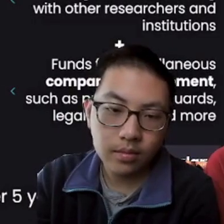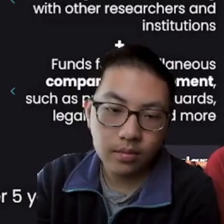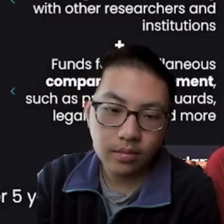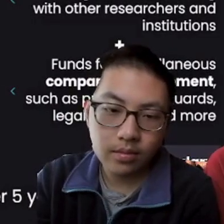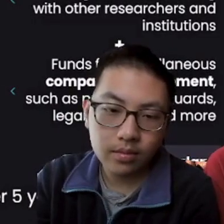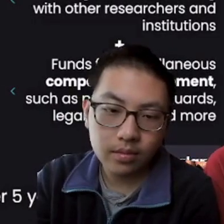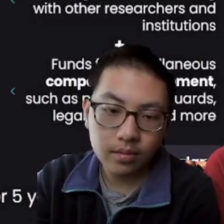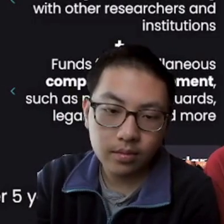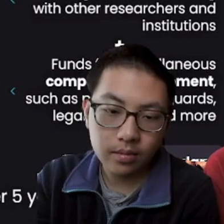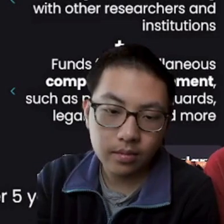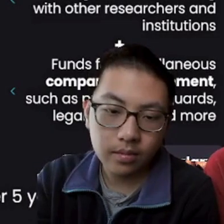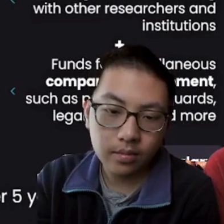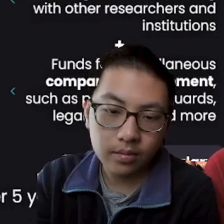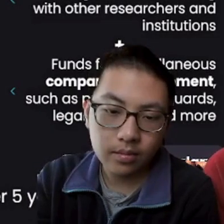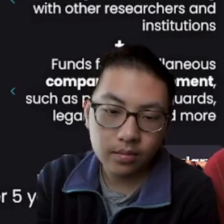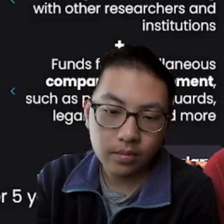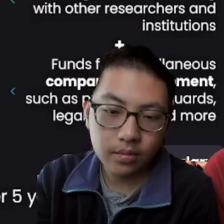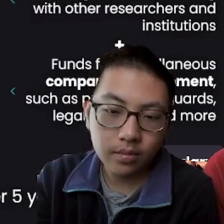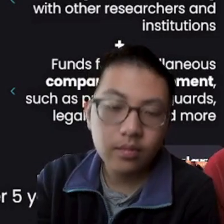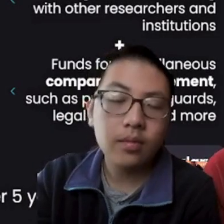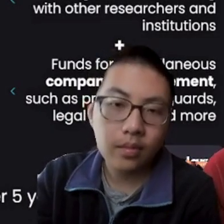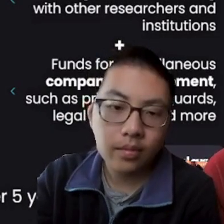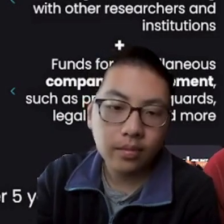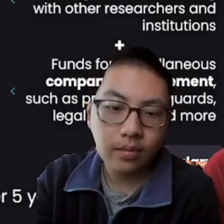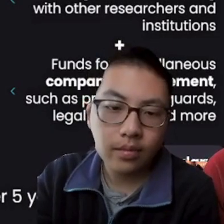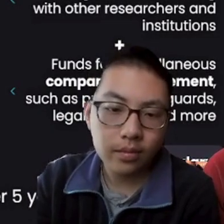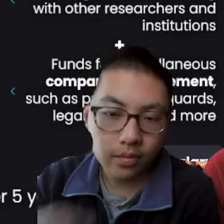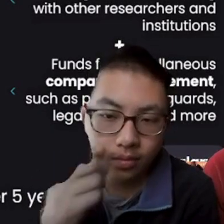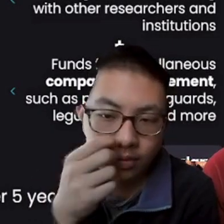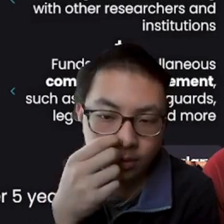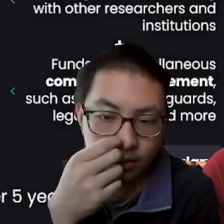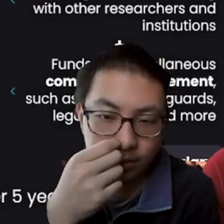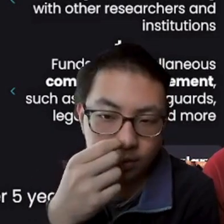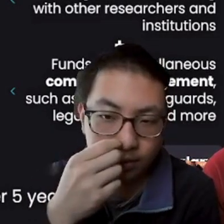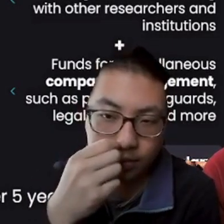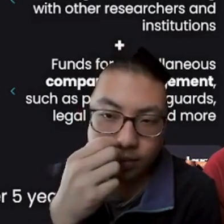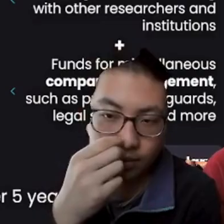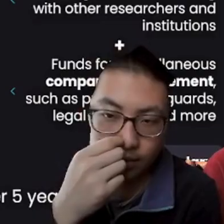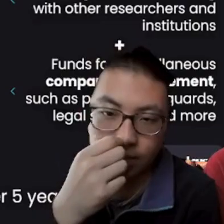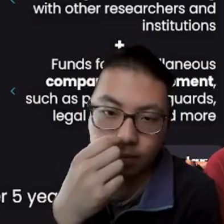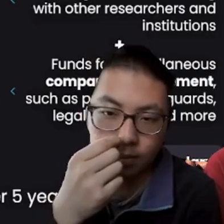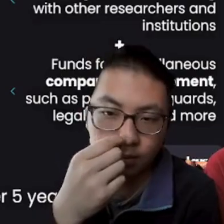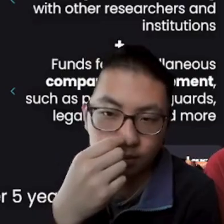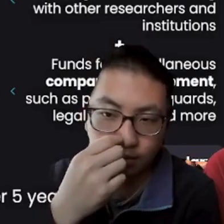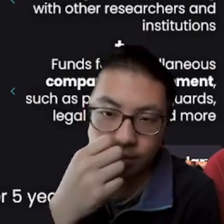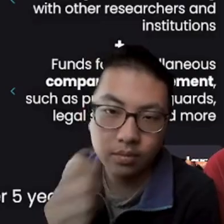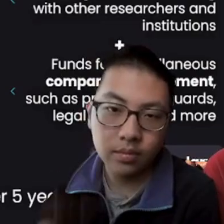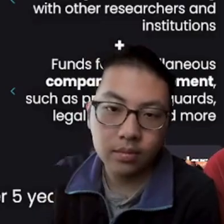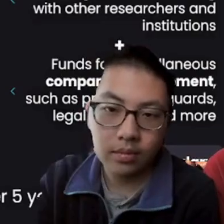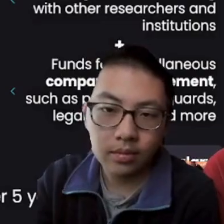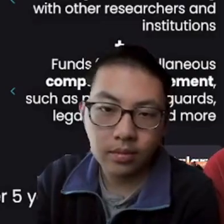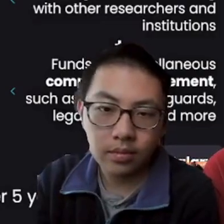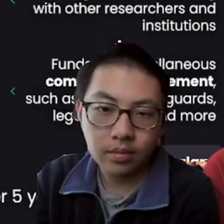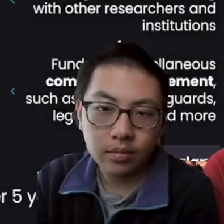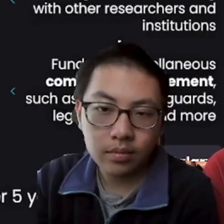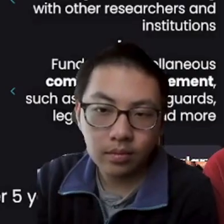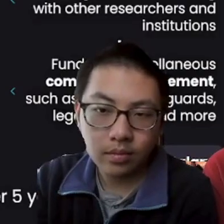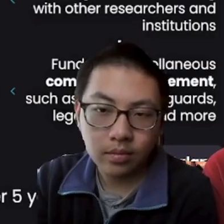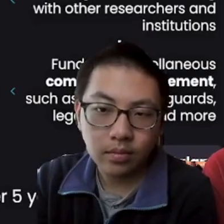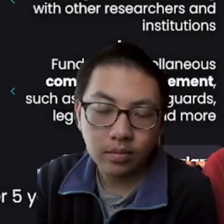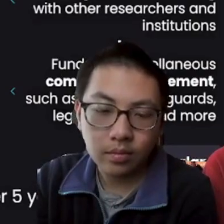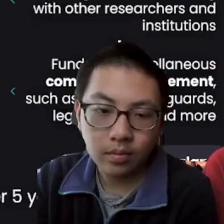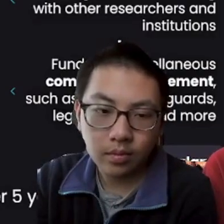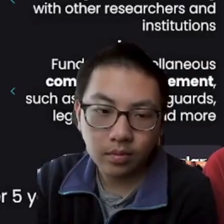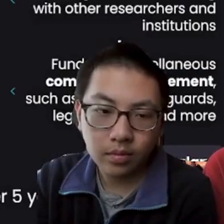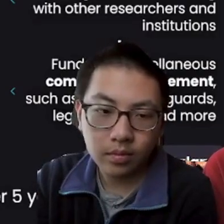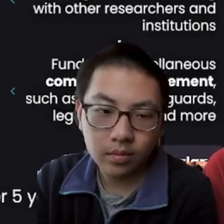Computer be a successful national AI startup, we'll need $2.1 million. That is a significant investment, but we know that